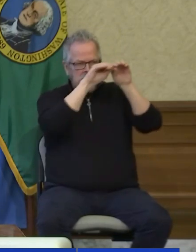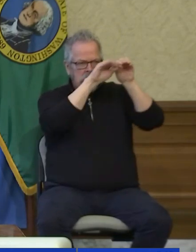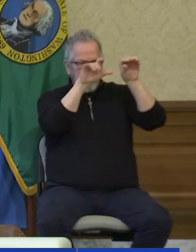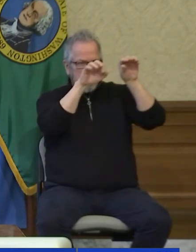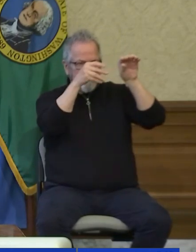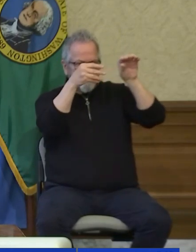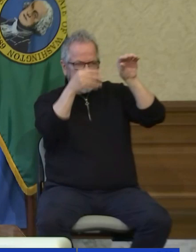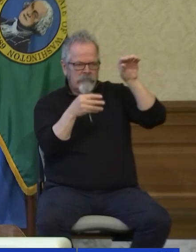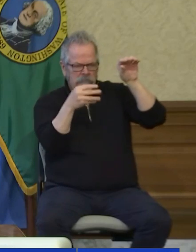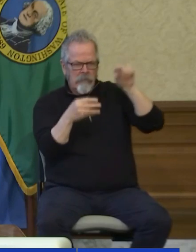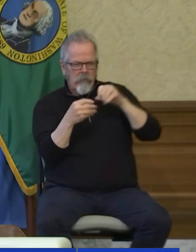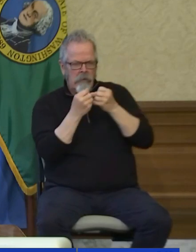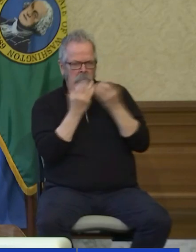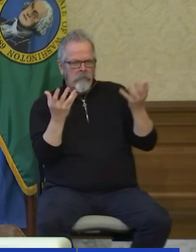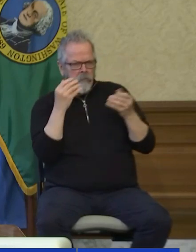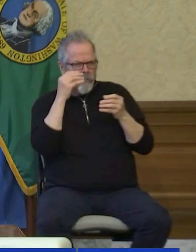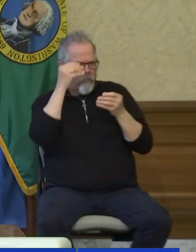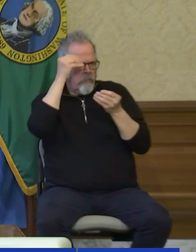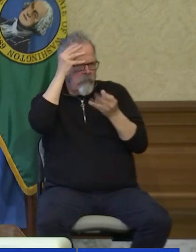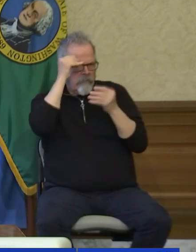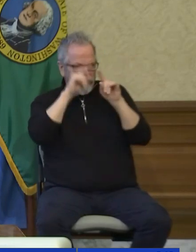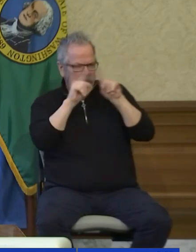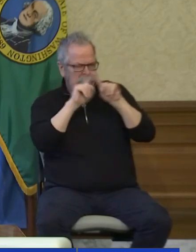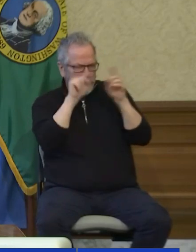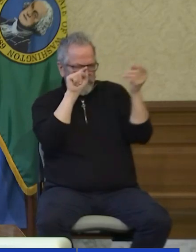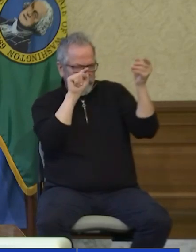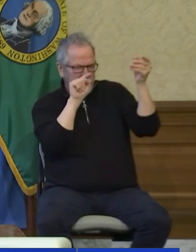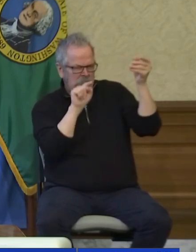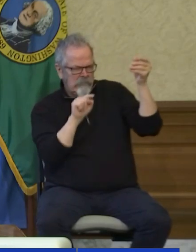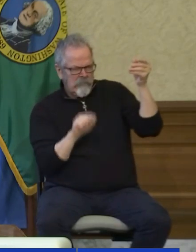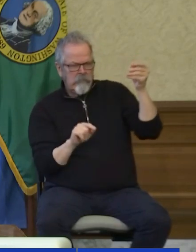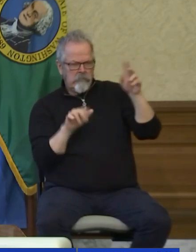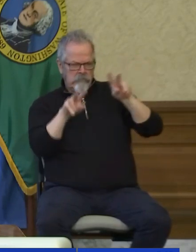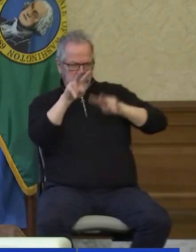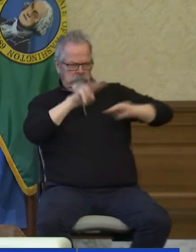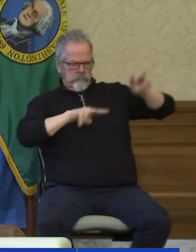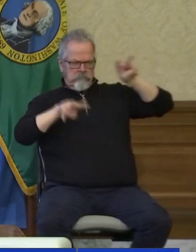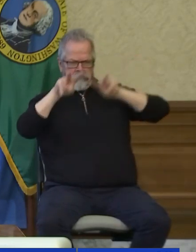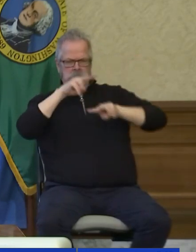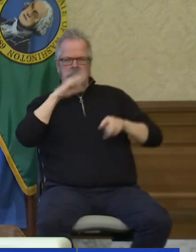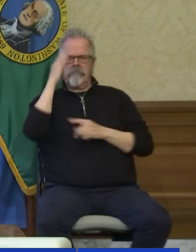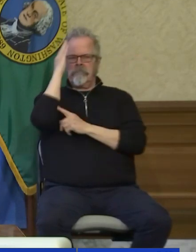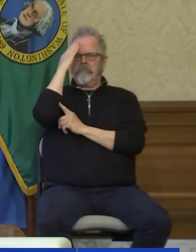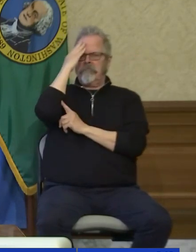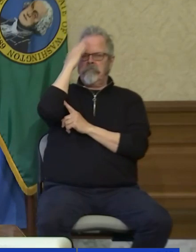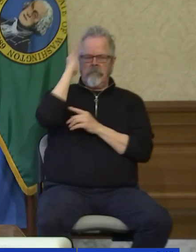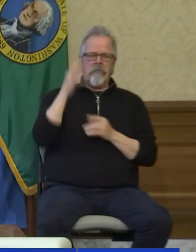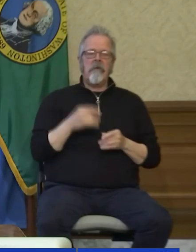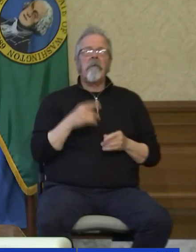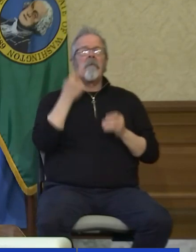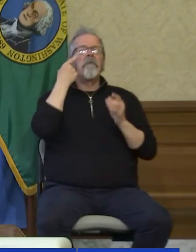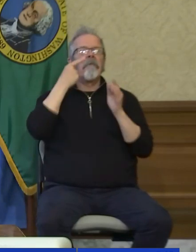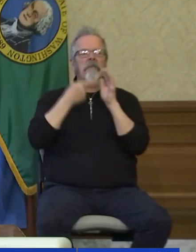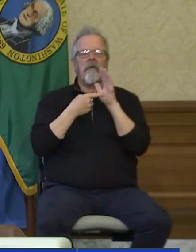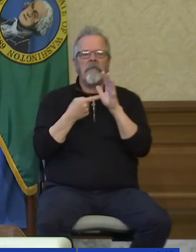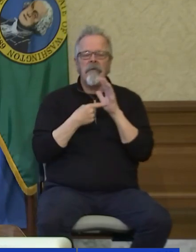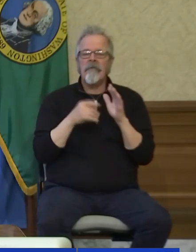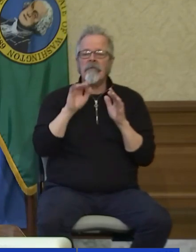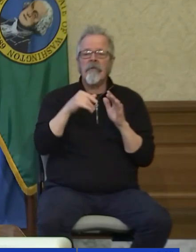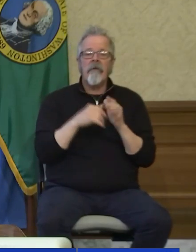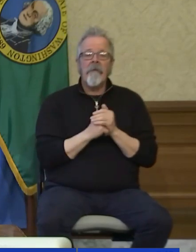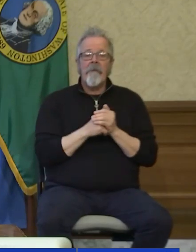points in determining the status of the virus. We look at, just for instance, we look at the